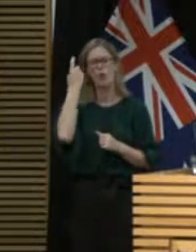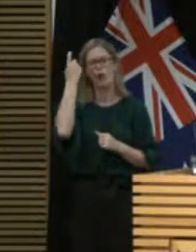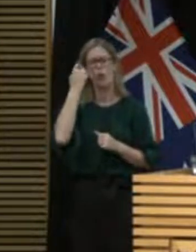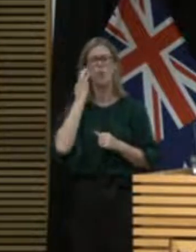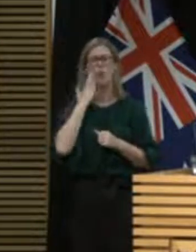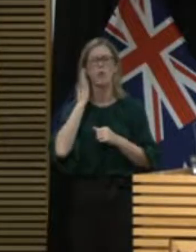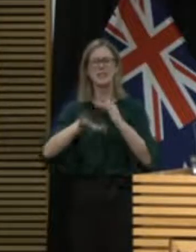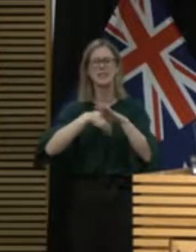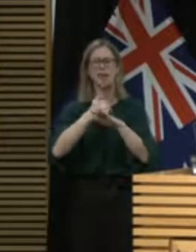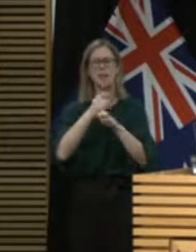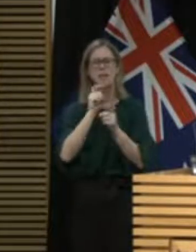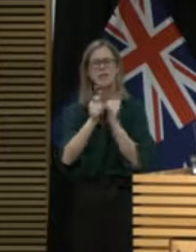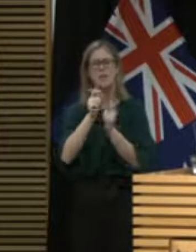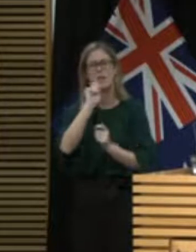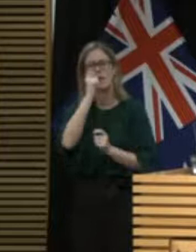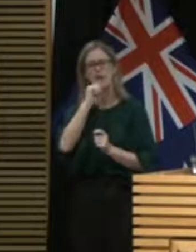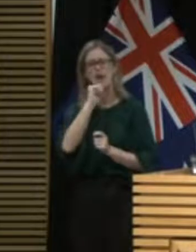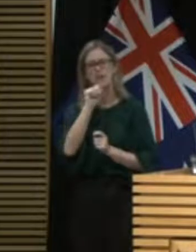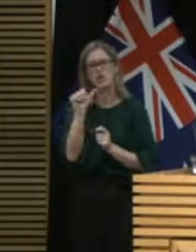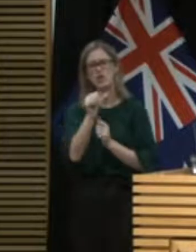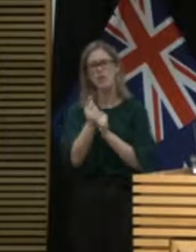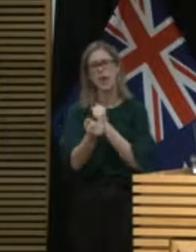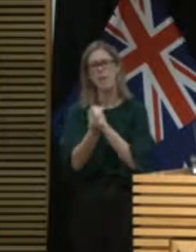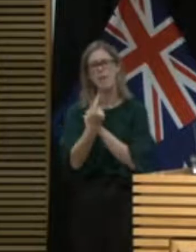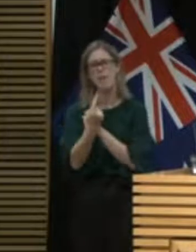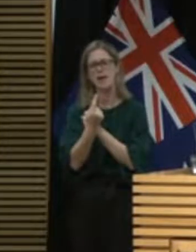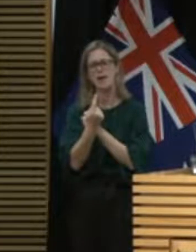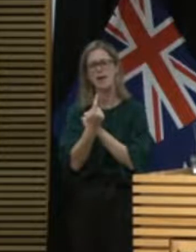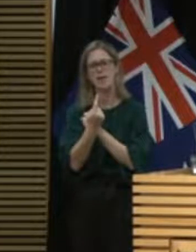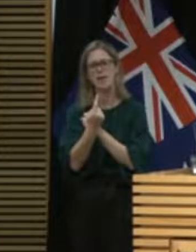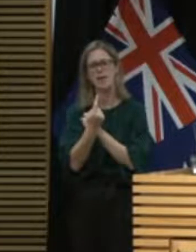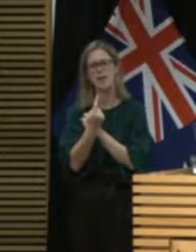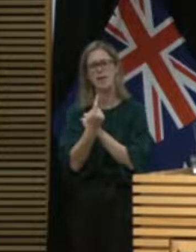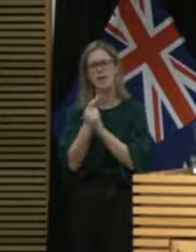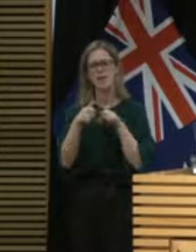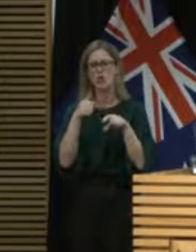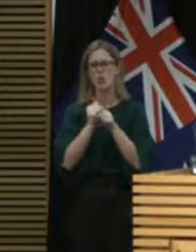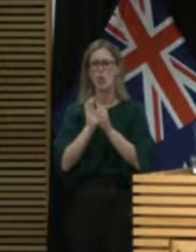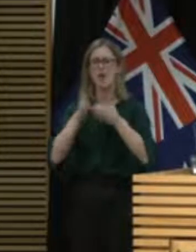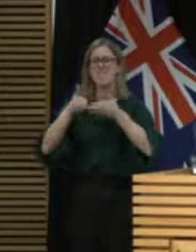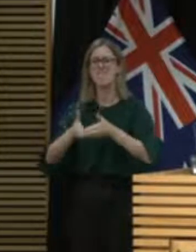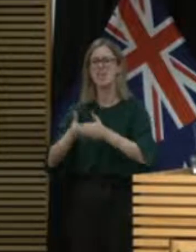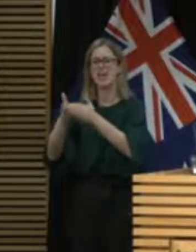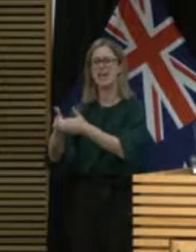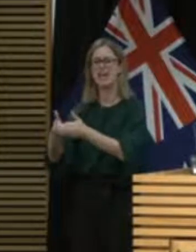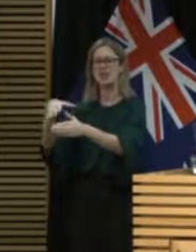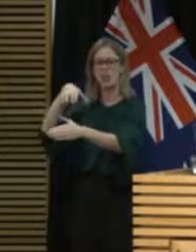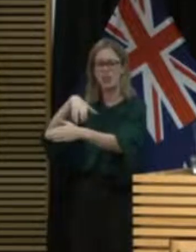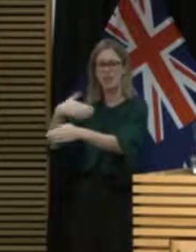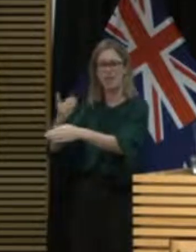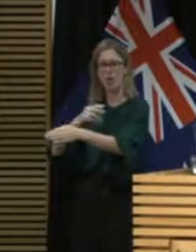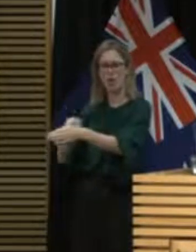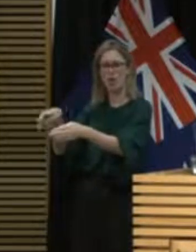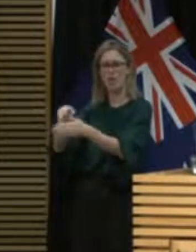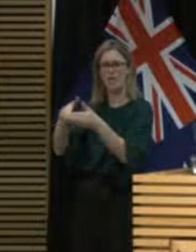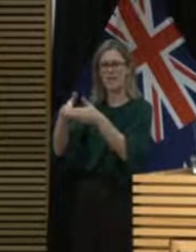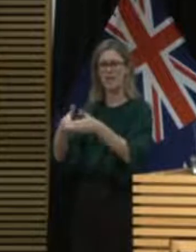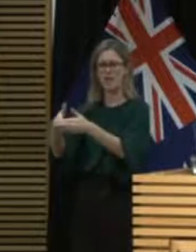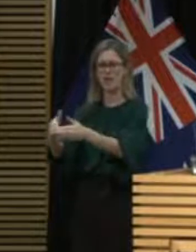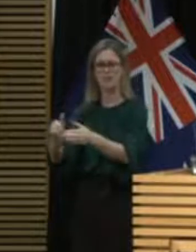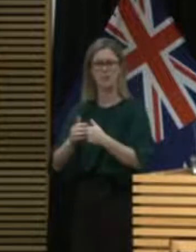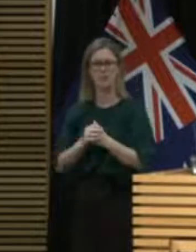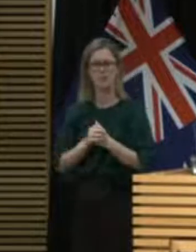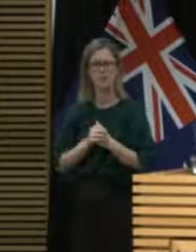that testing regime, whether or not it should happen at, for instance, a ferry terminal. Of course, despite what it says on the